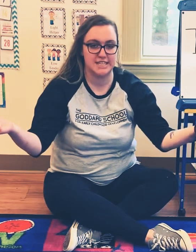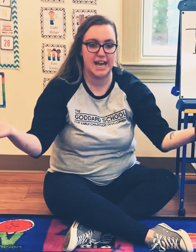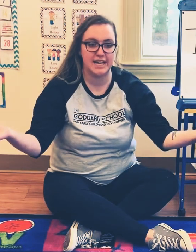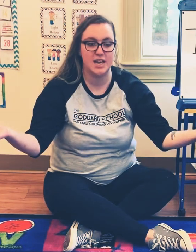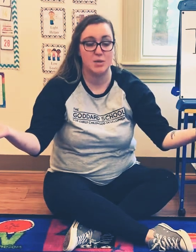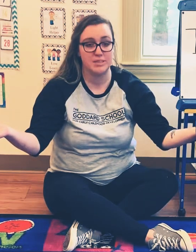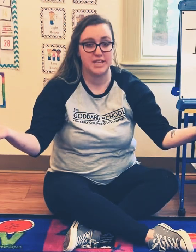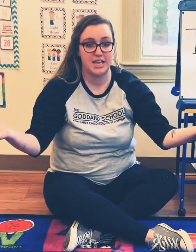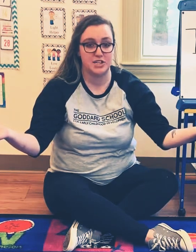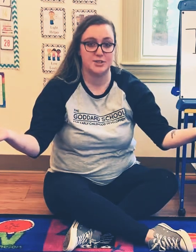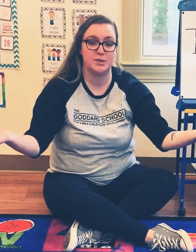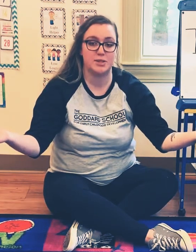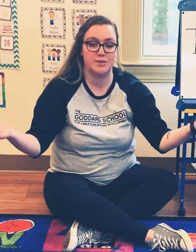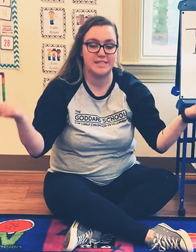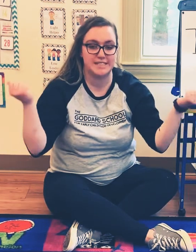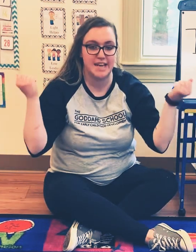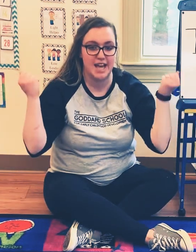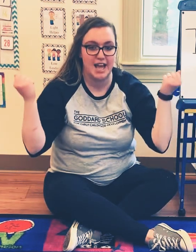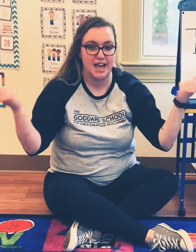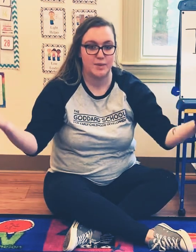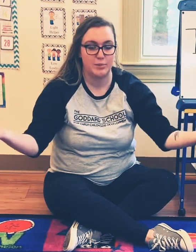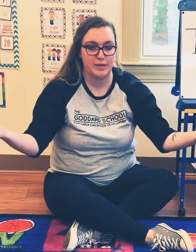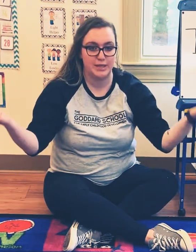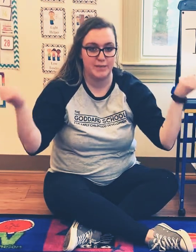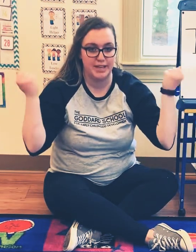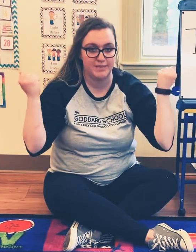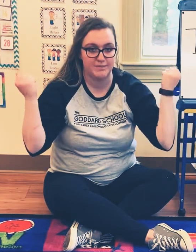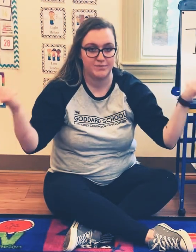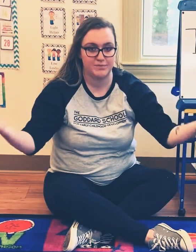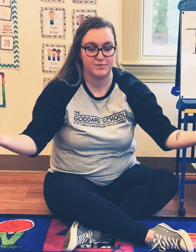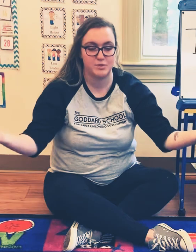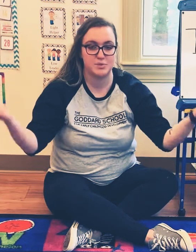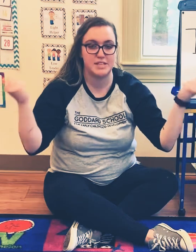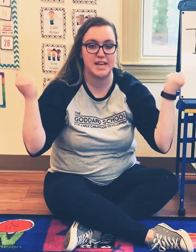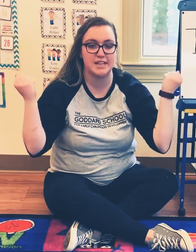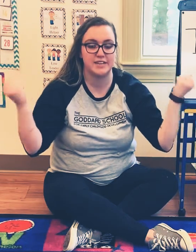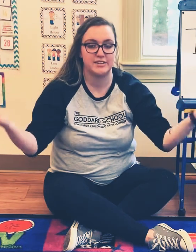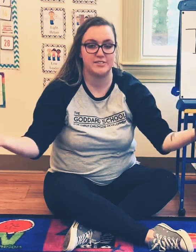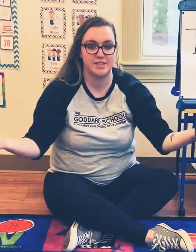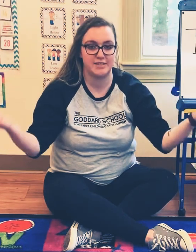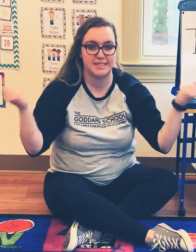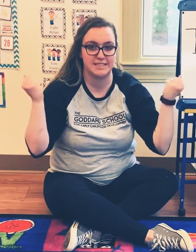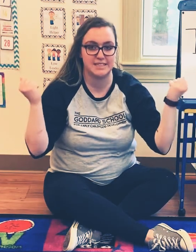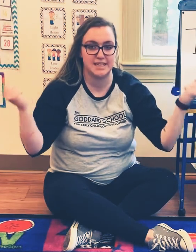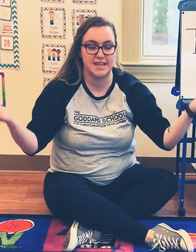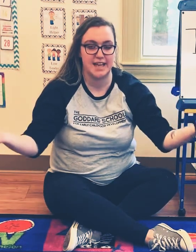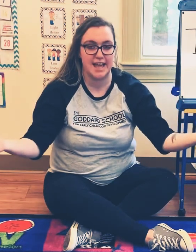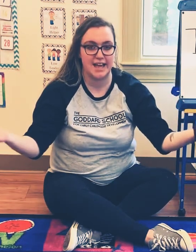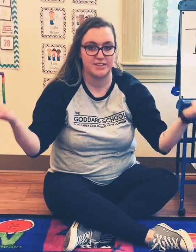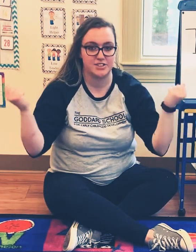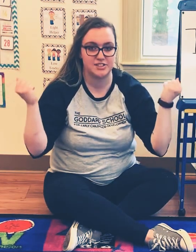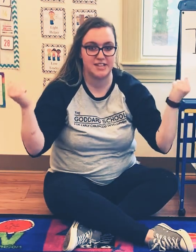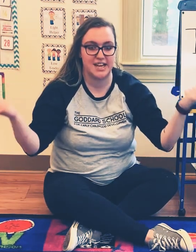side, pretend that you're holding weights, and then bring them in. Just pretend that you're lifting weights.